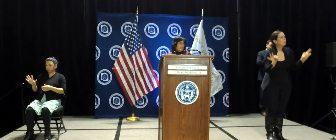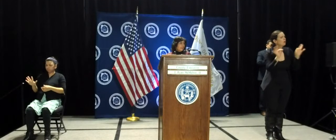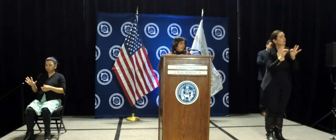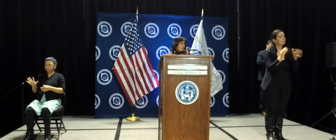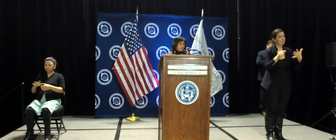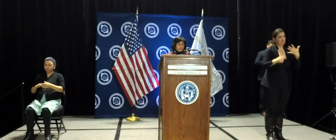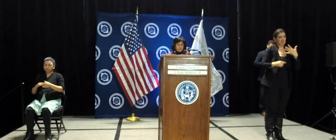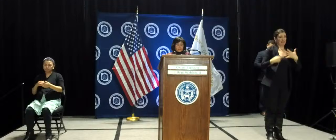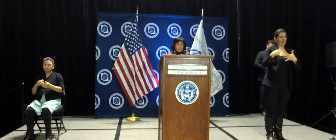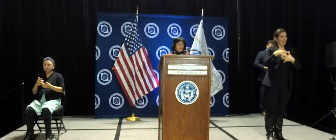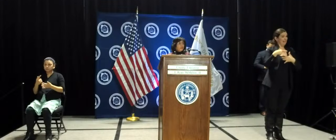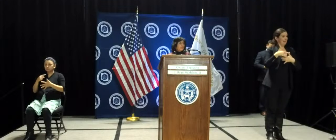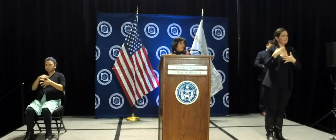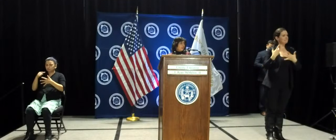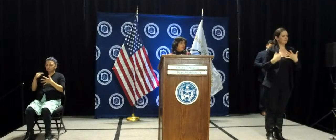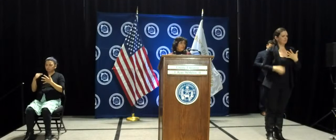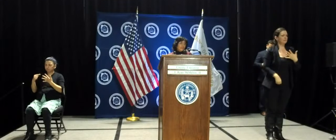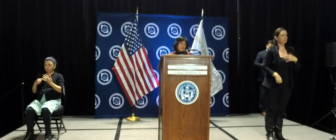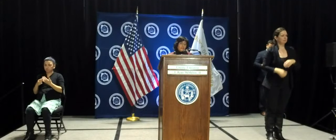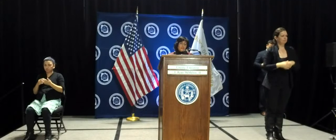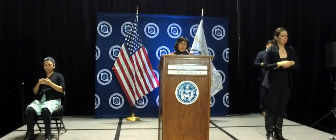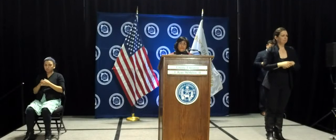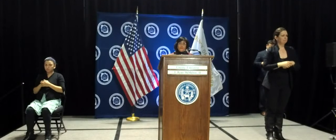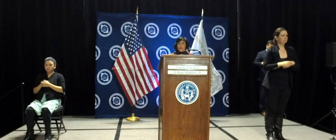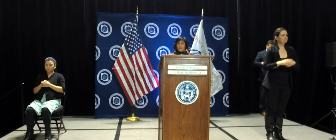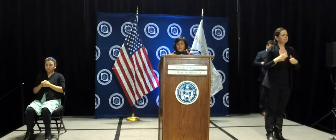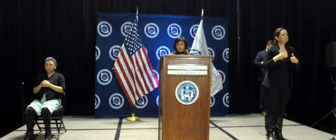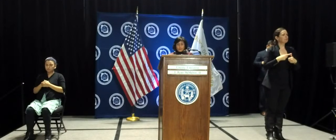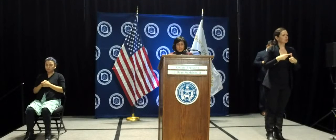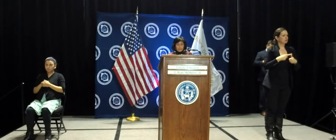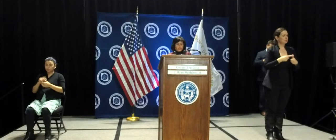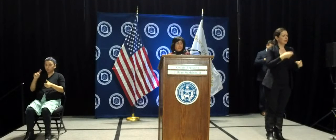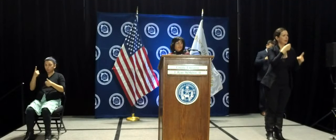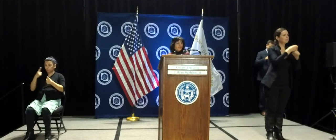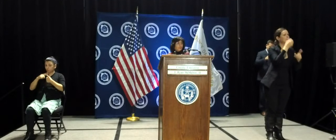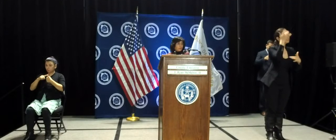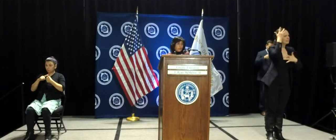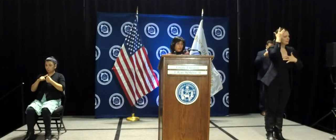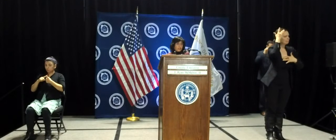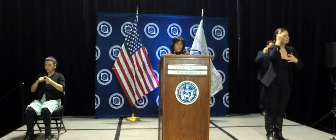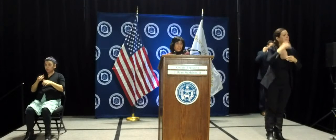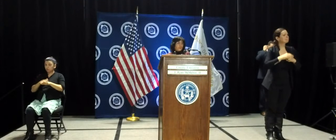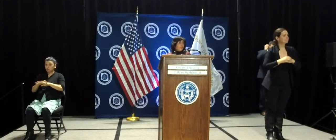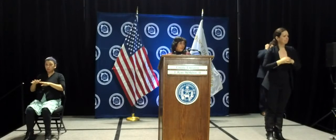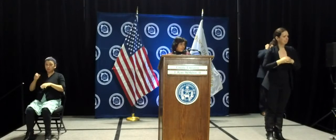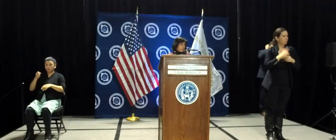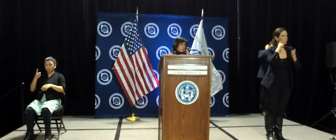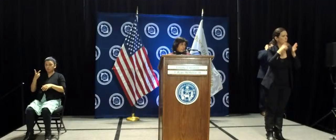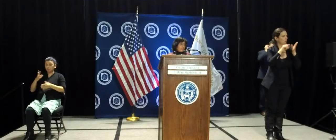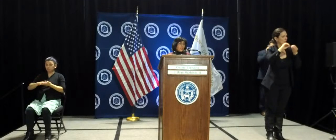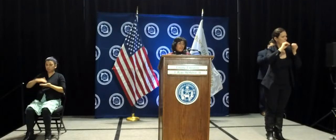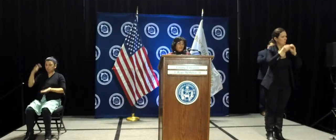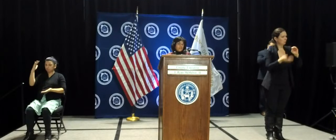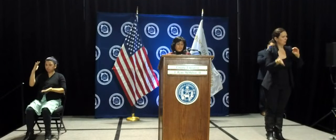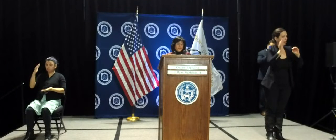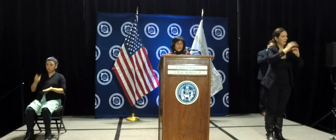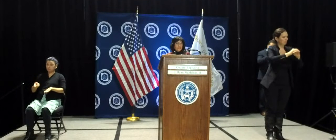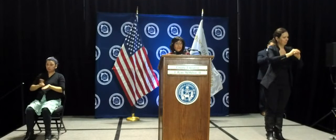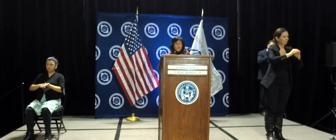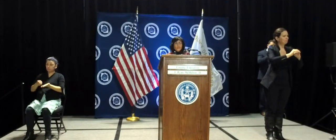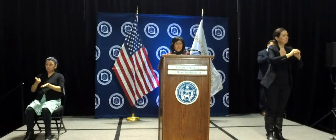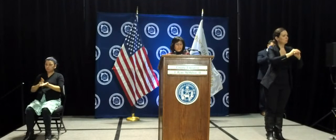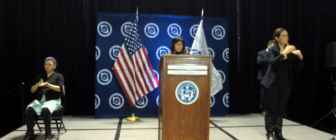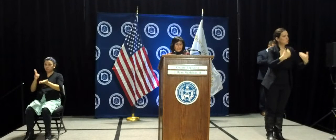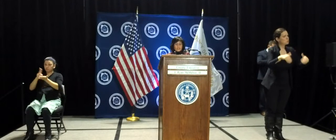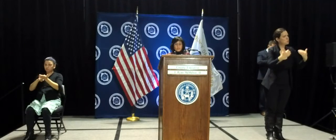today. Is number one, starting with the cases. As you all know, our cases continue to rise exponentially. I am not using